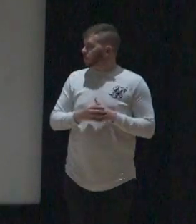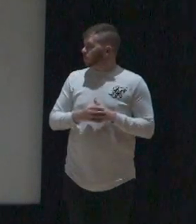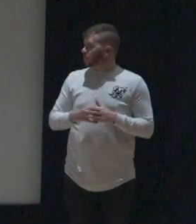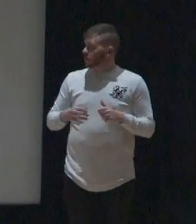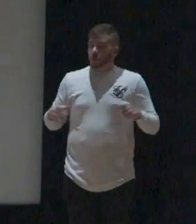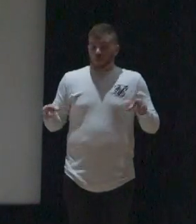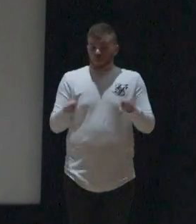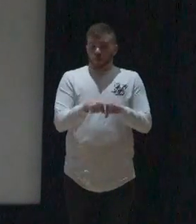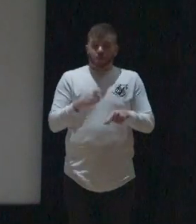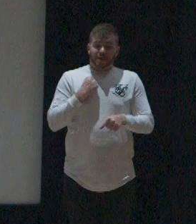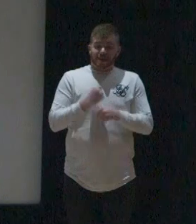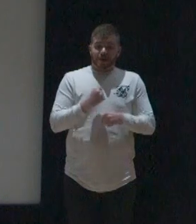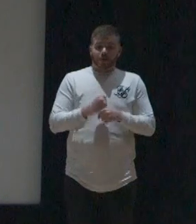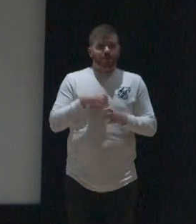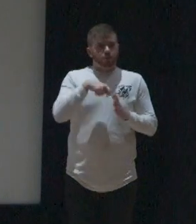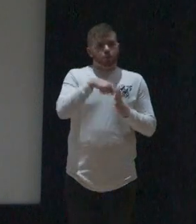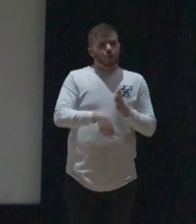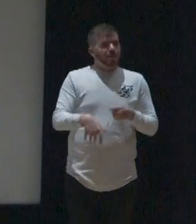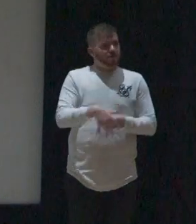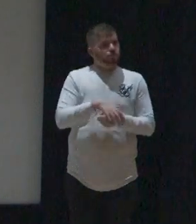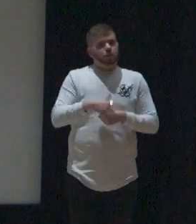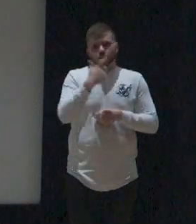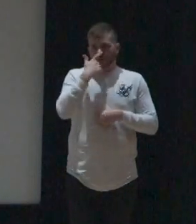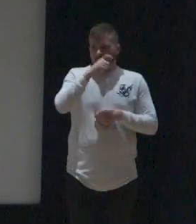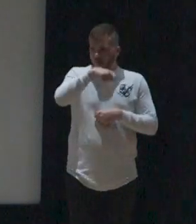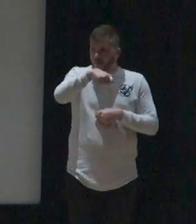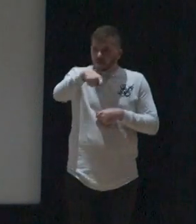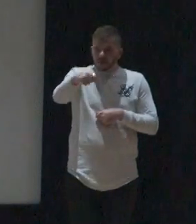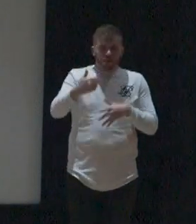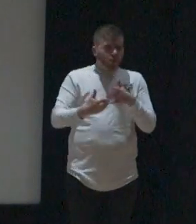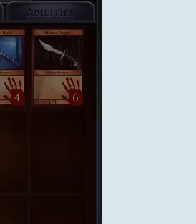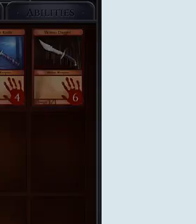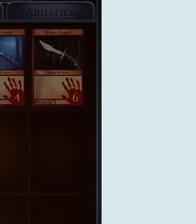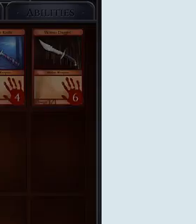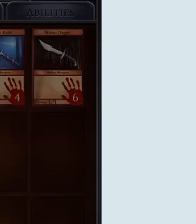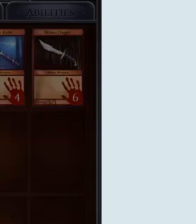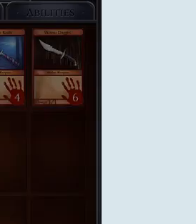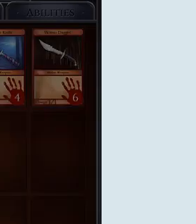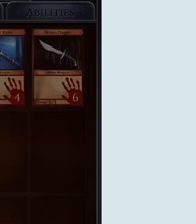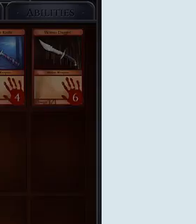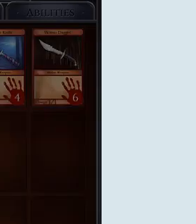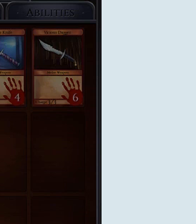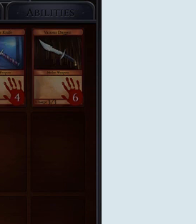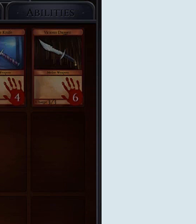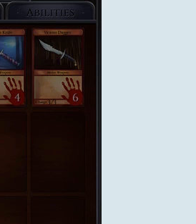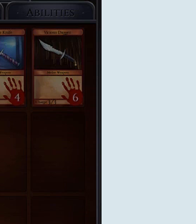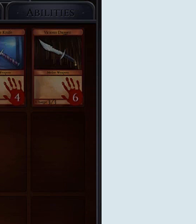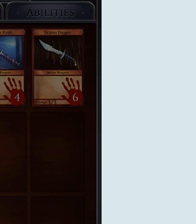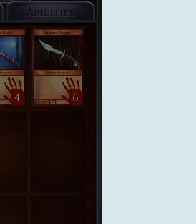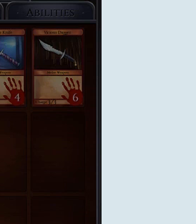Also in the game, we have a shop area where you can buy new things at the end of various levels, And there's usually a little bit of